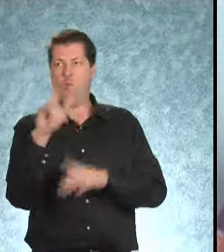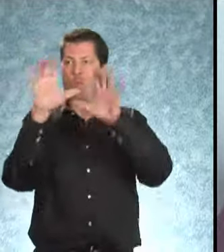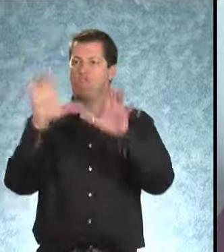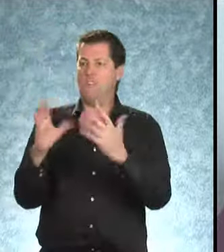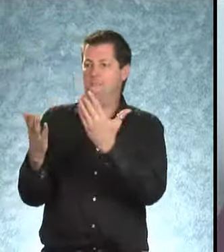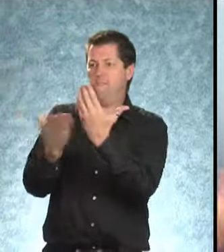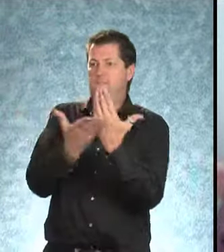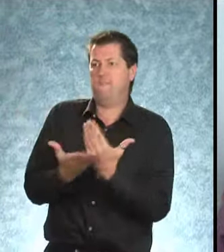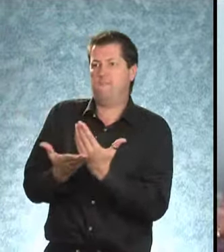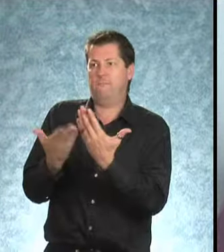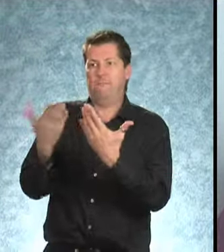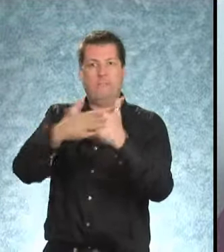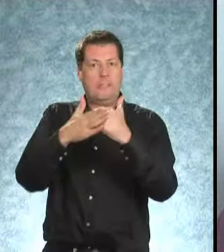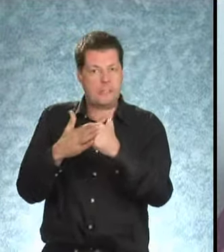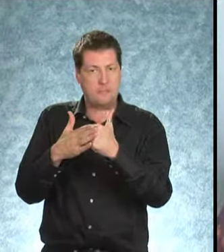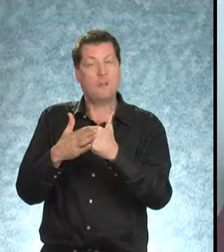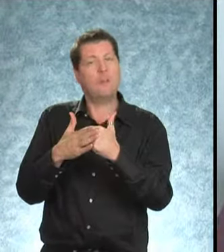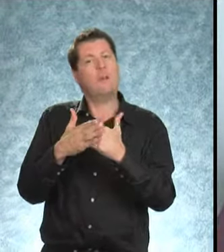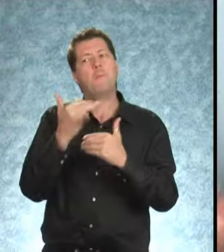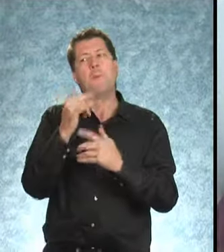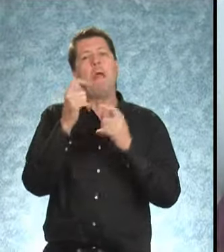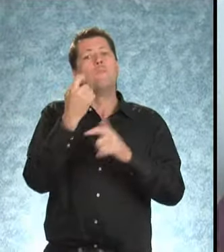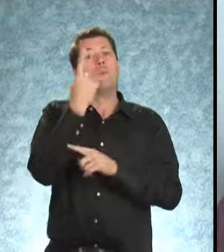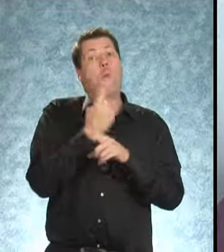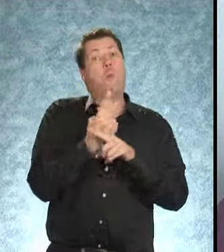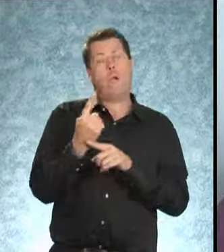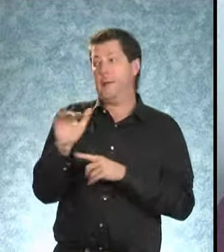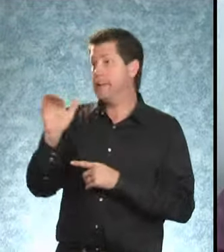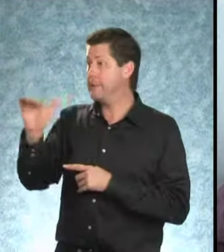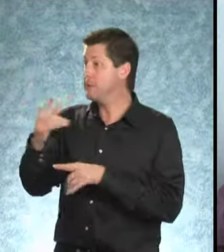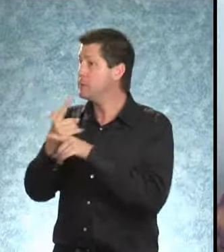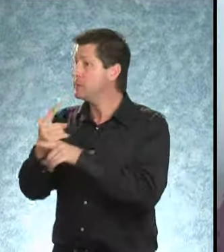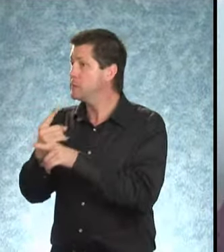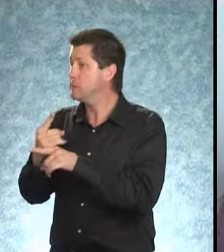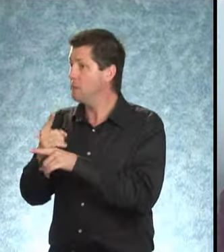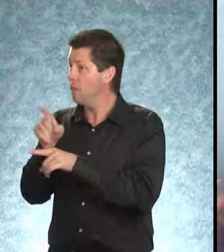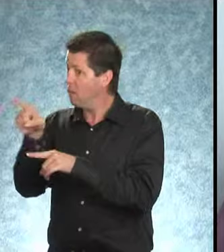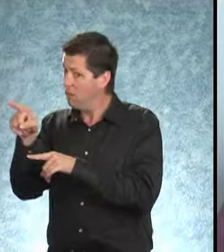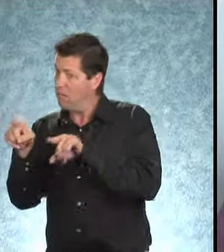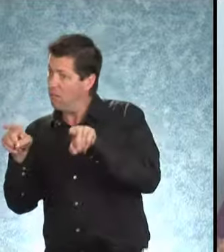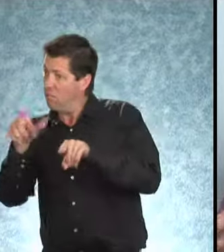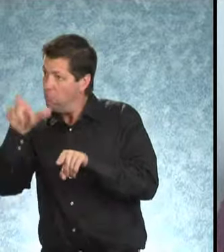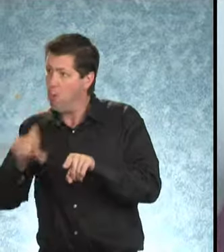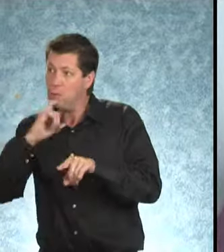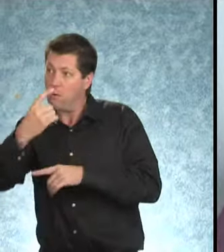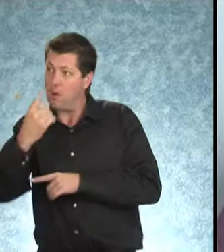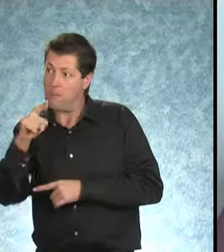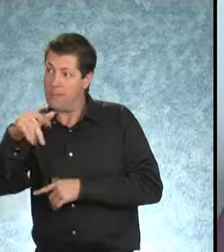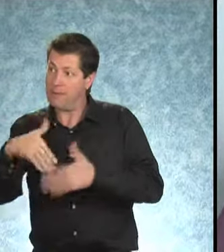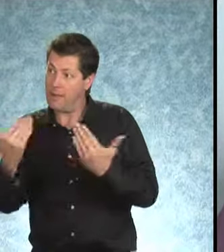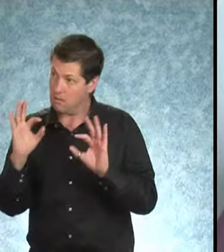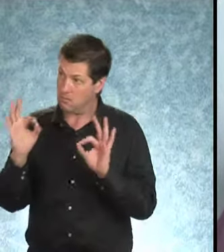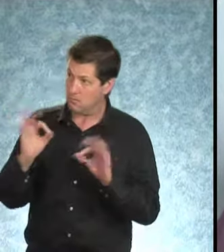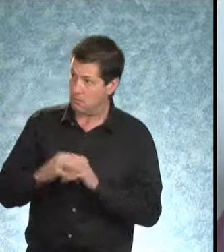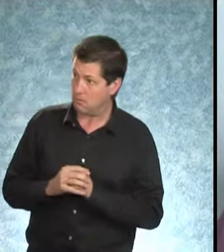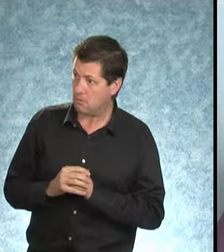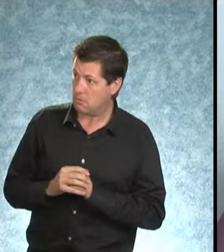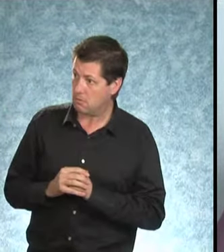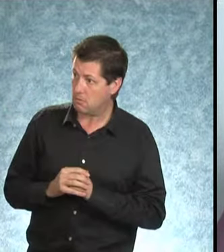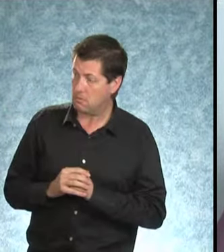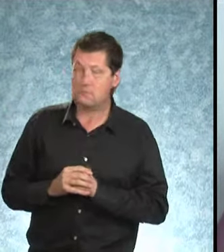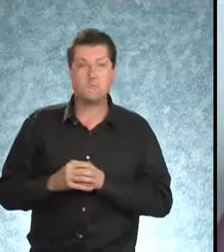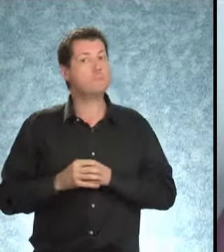branches down, talk to your neighbour after a week and find out is the contractor still able to turn up on that